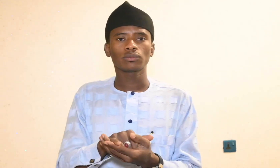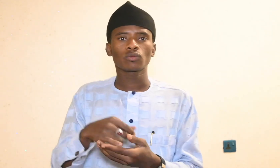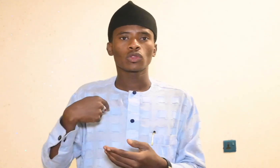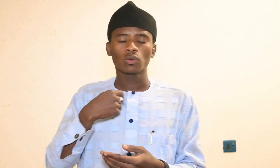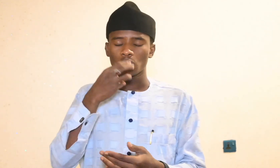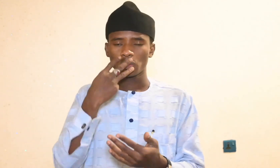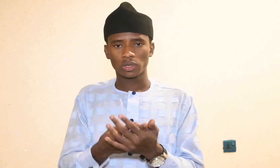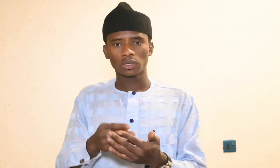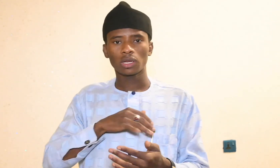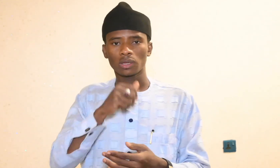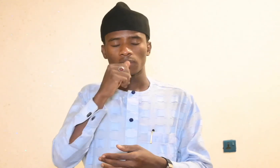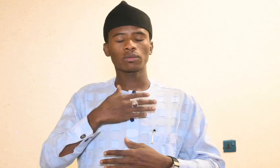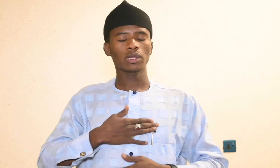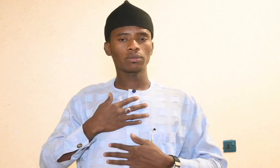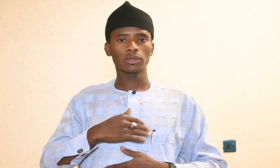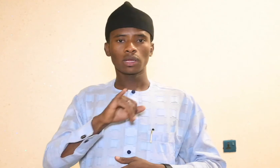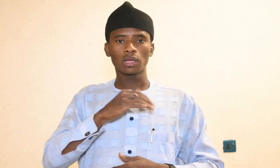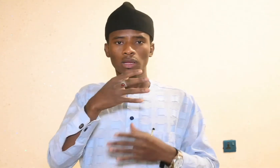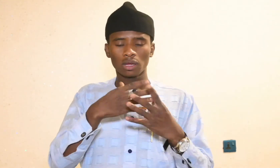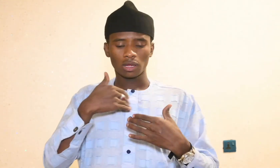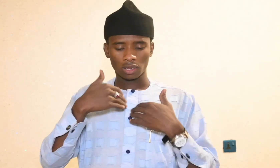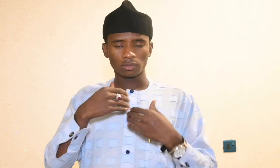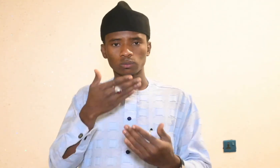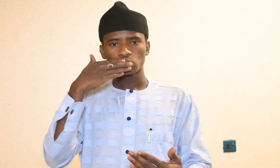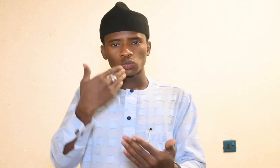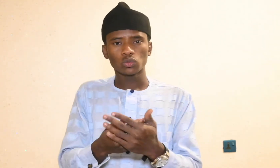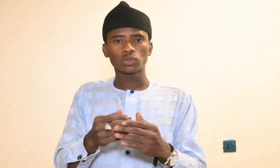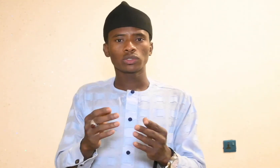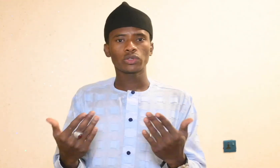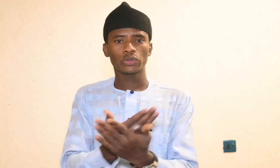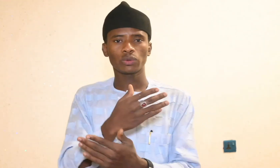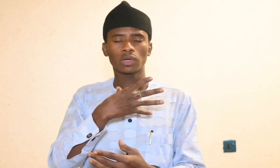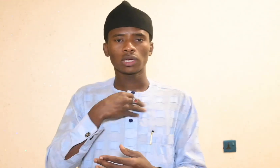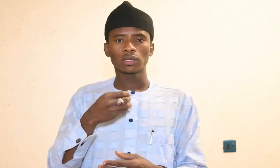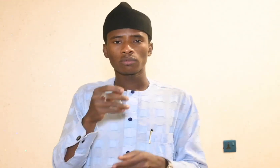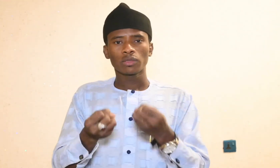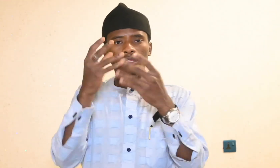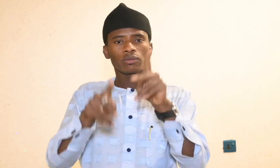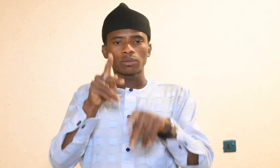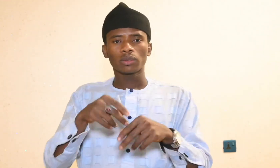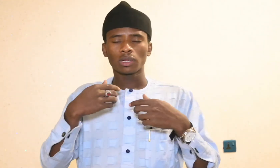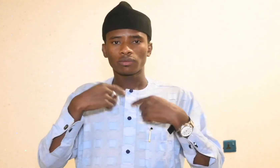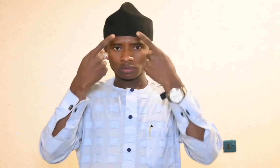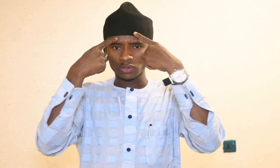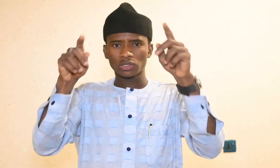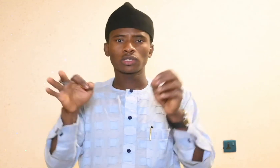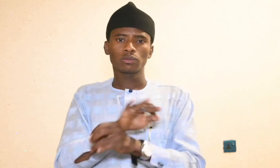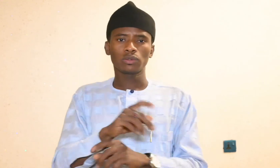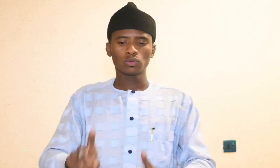am happy, I have good news to inform you that many persons have successfully gone through an NGO